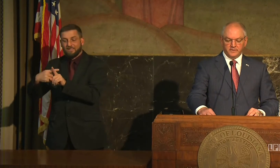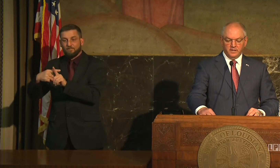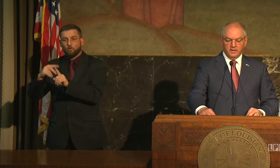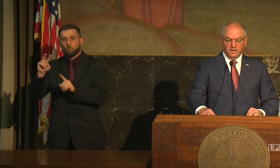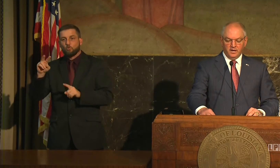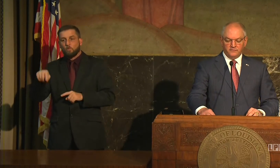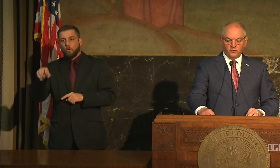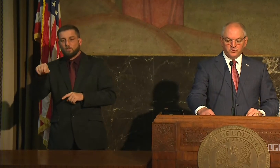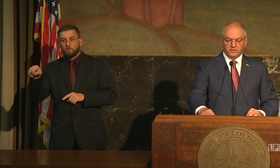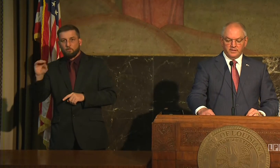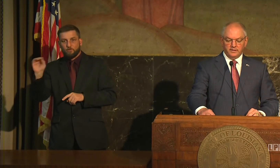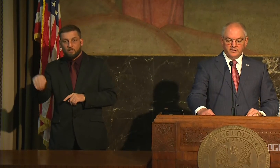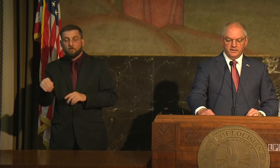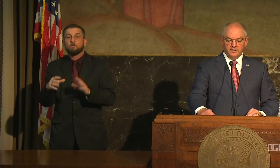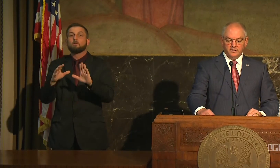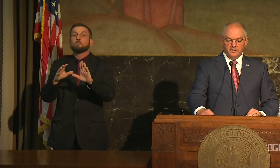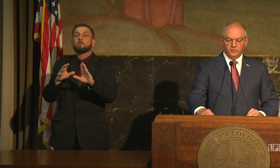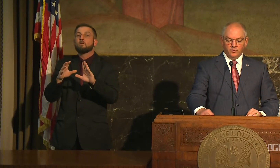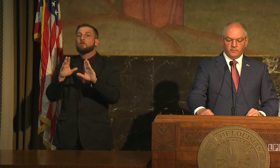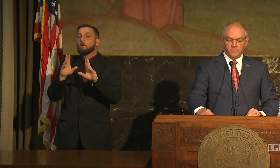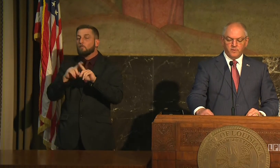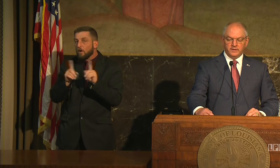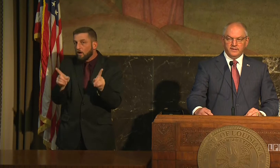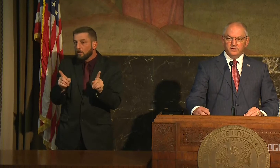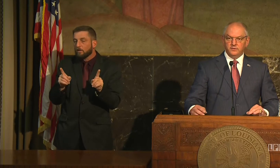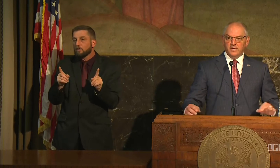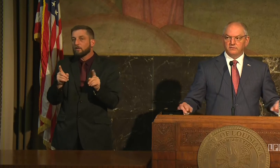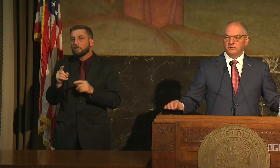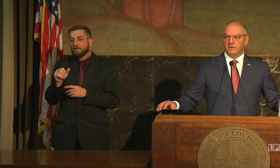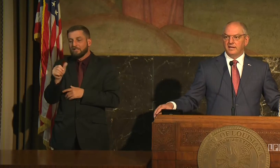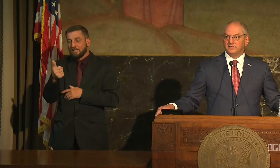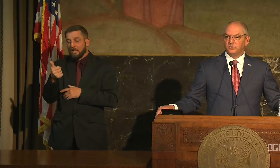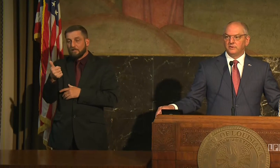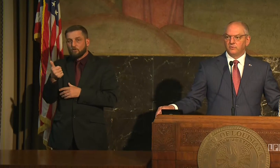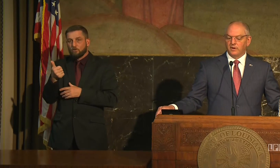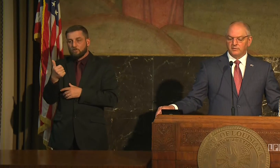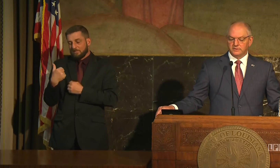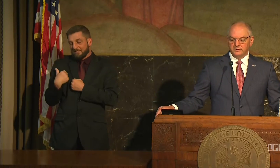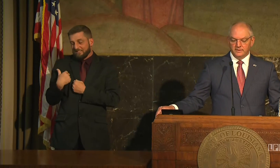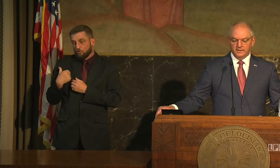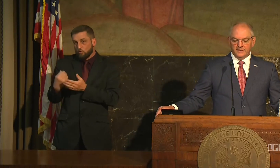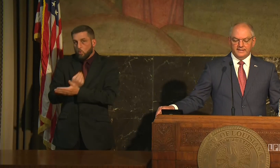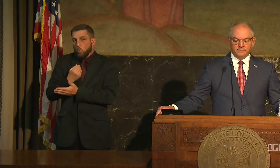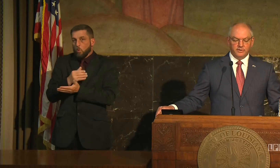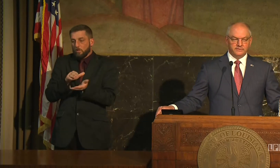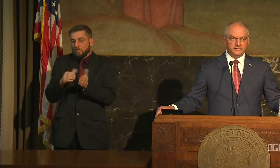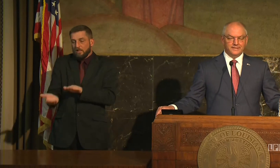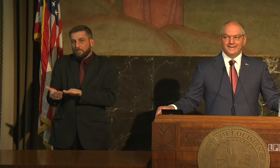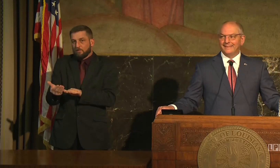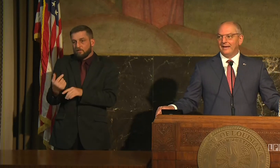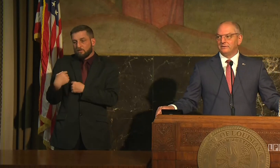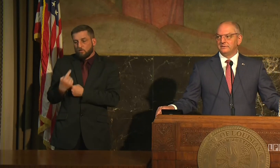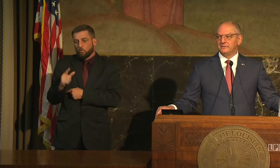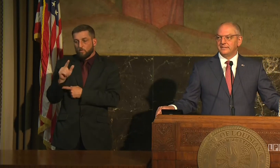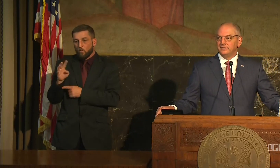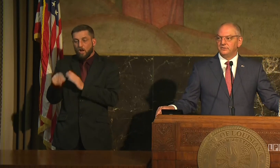result. Unfortunately, we're reporting 10 new deaths over the last 24 hours, and that brings us